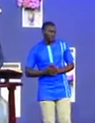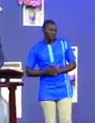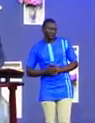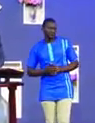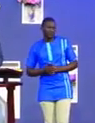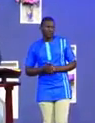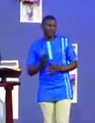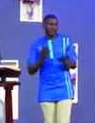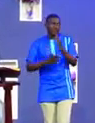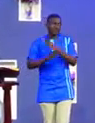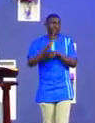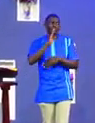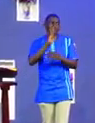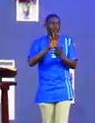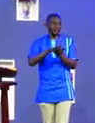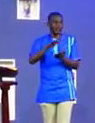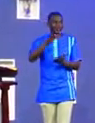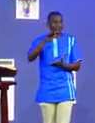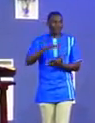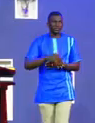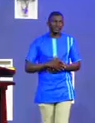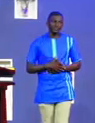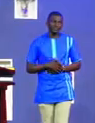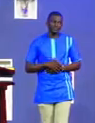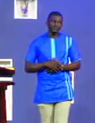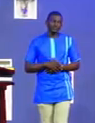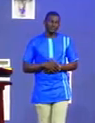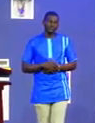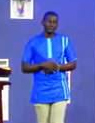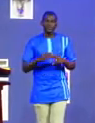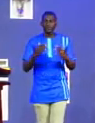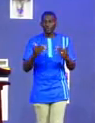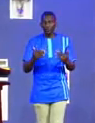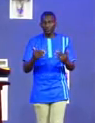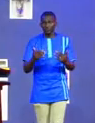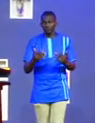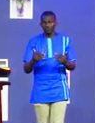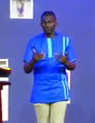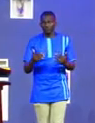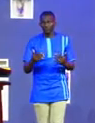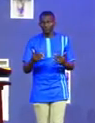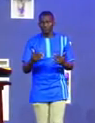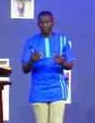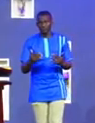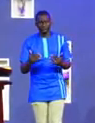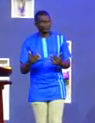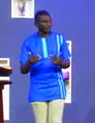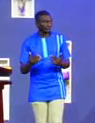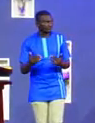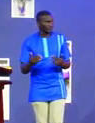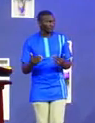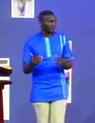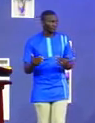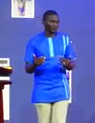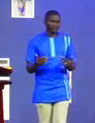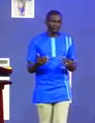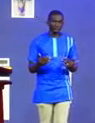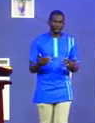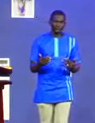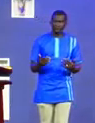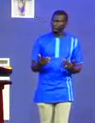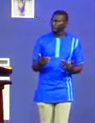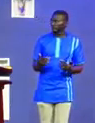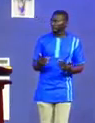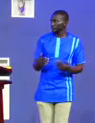awewe ekitiibwa. Glory be to the Lord. Kakati. Now. Protocol kanji